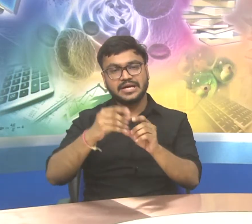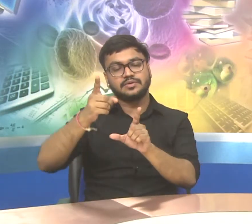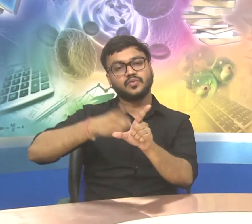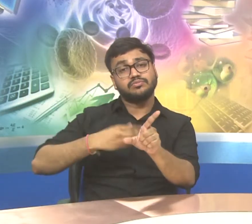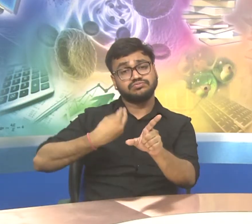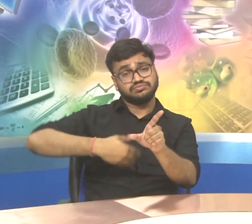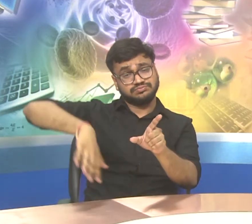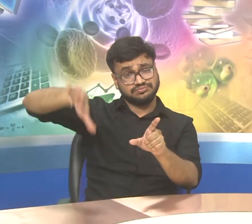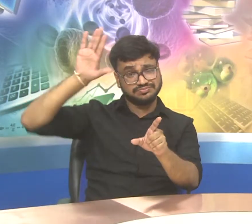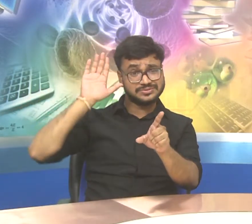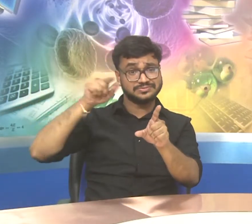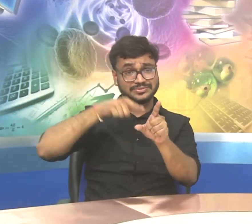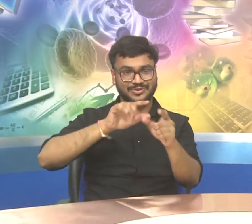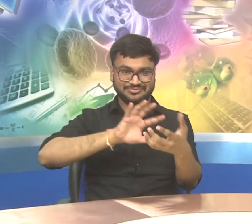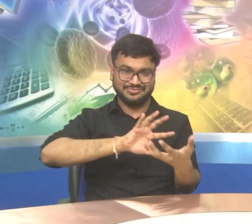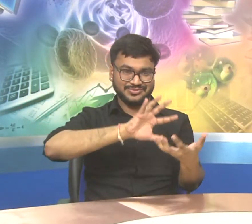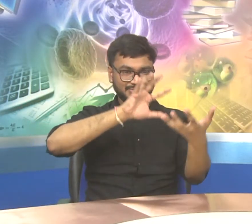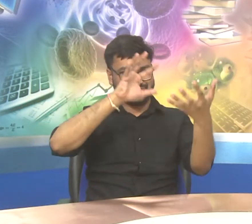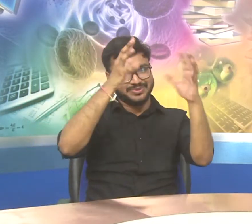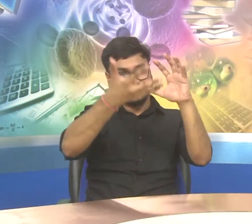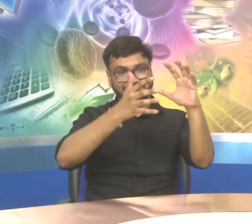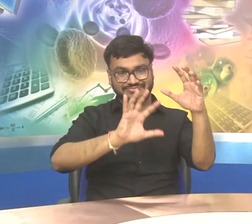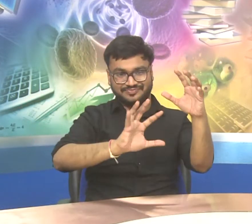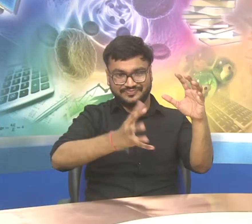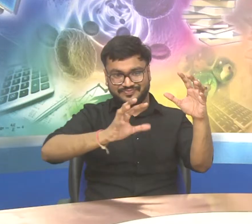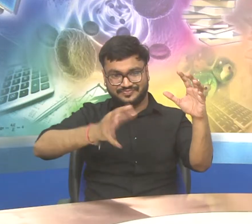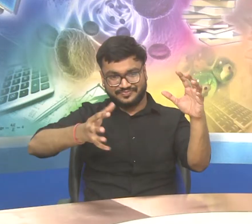it collided with another planet.